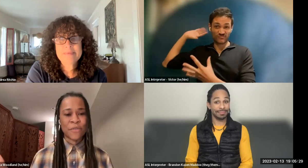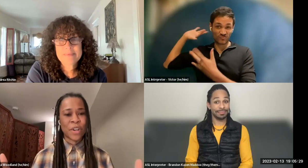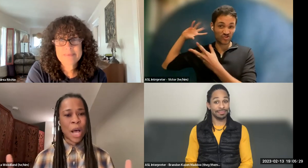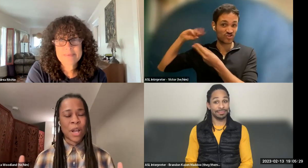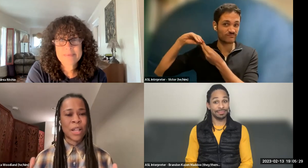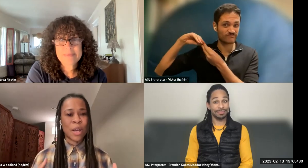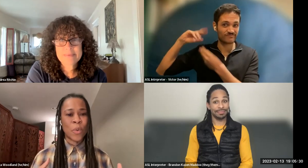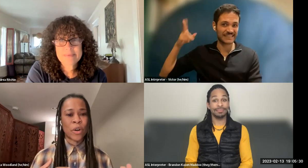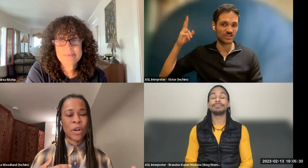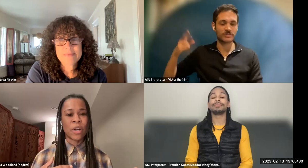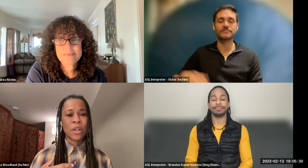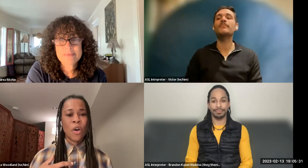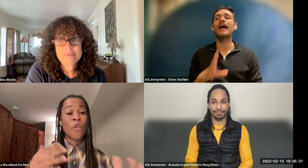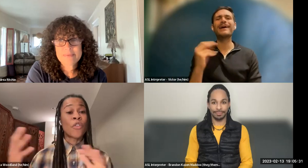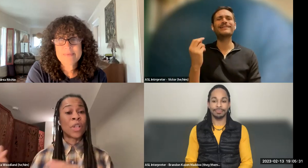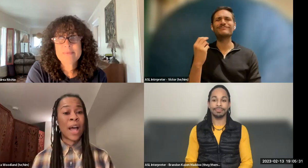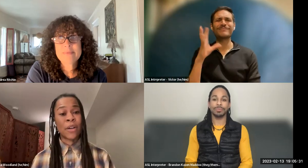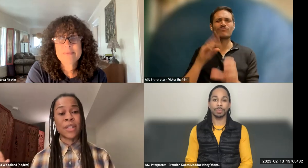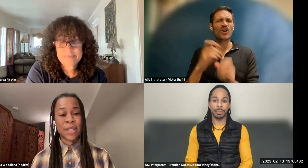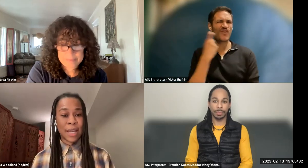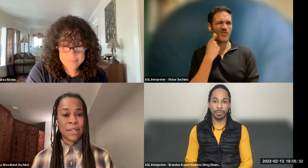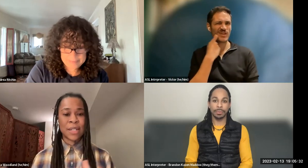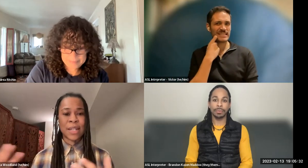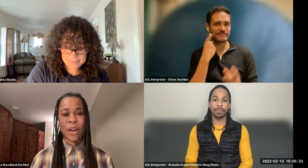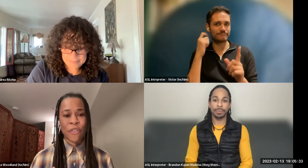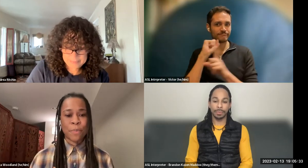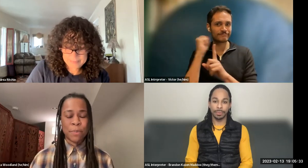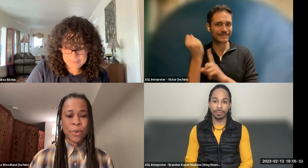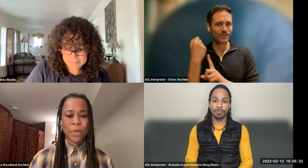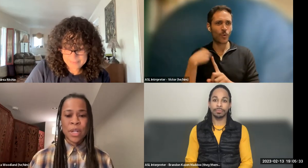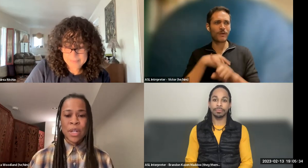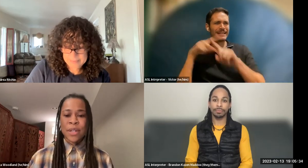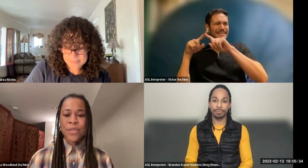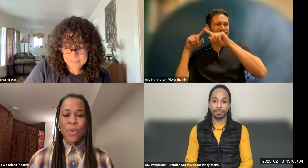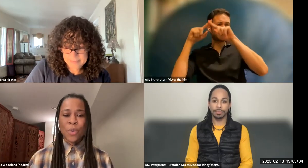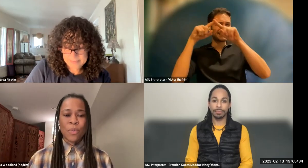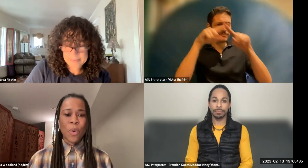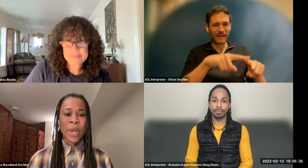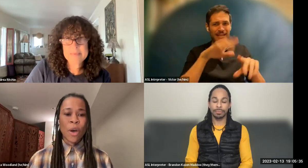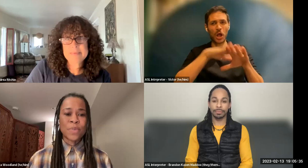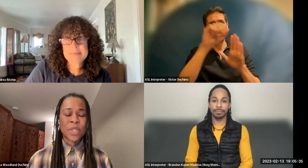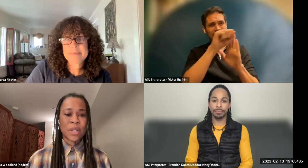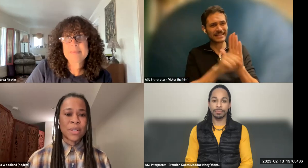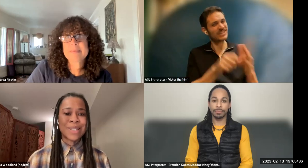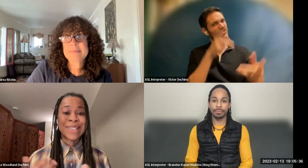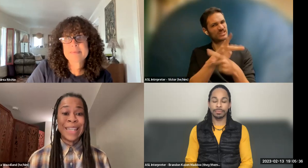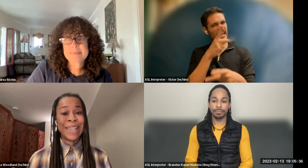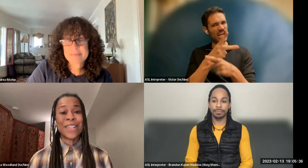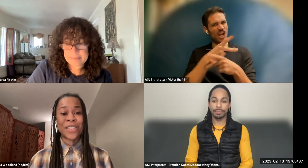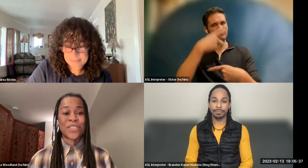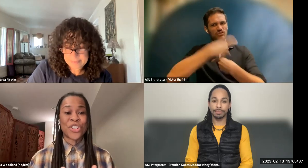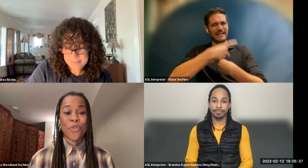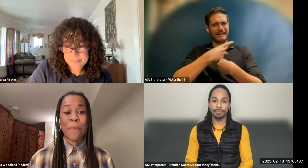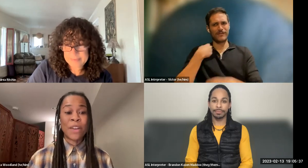relatively recent phenomenon that we are over relying on the state to take care of our people. So what we hope to